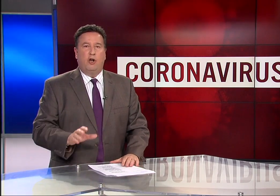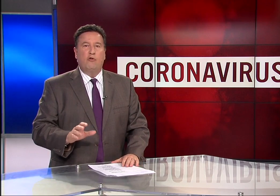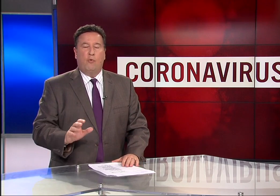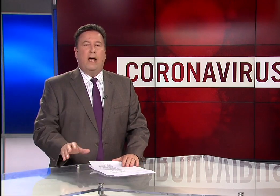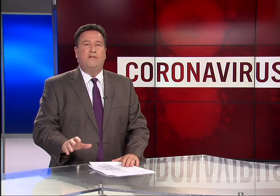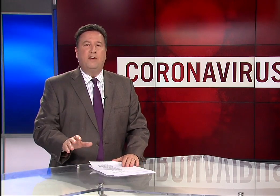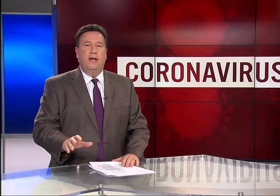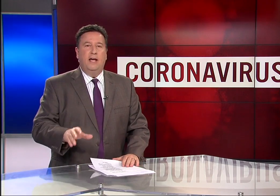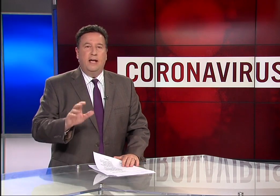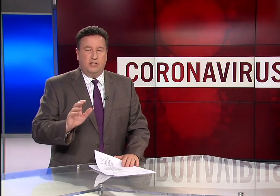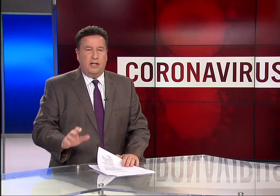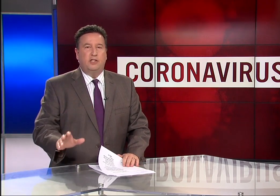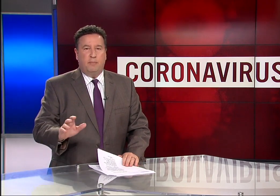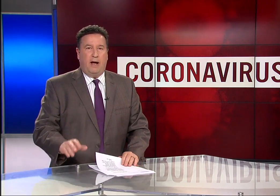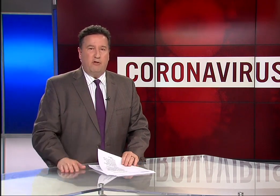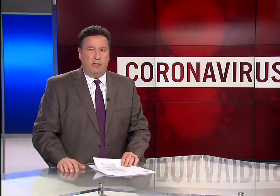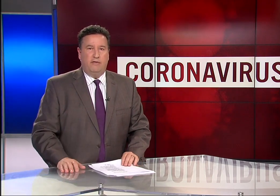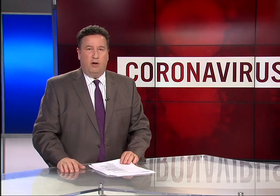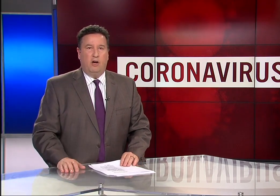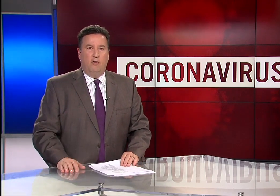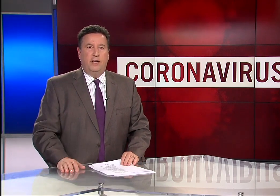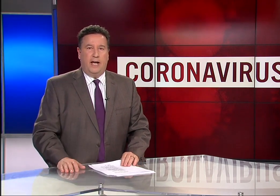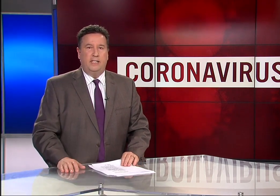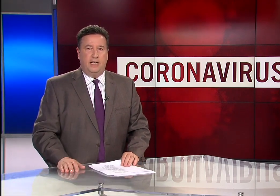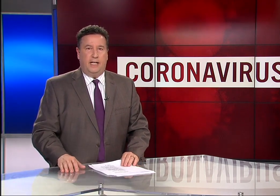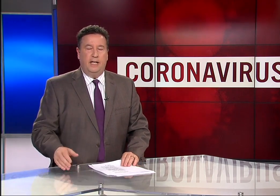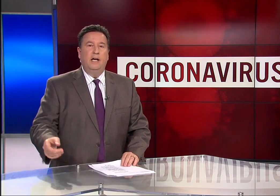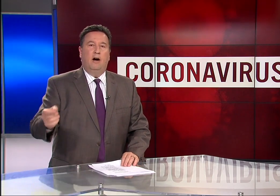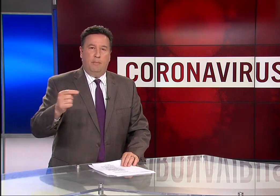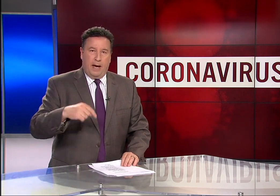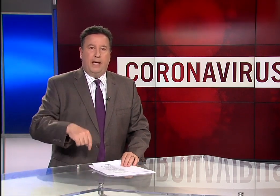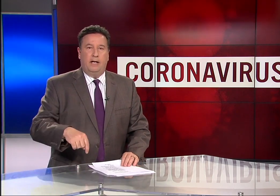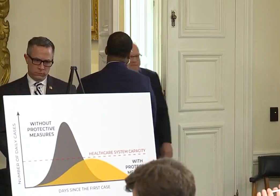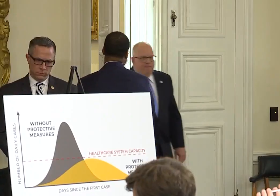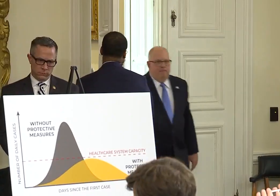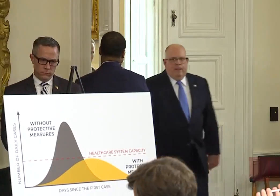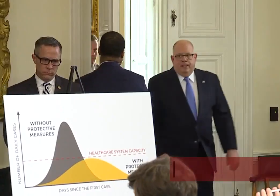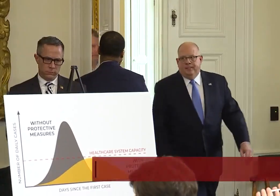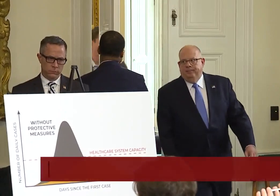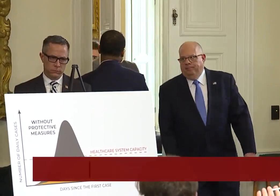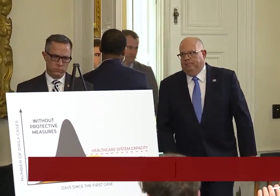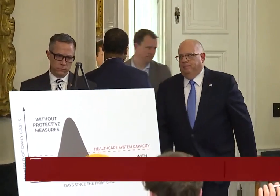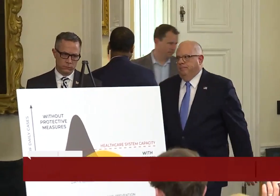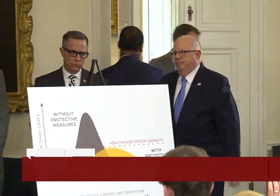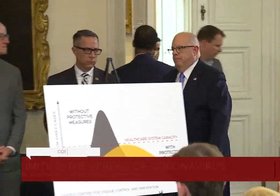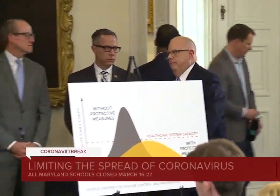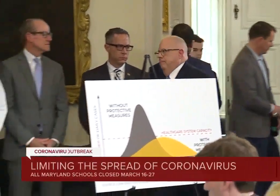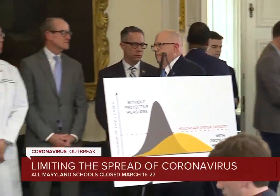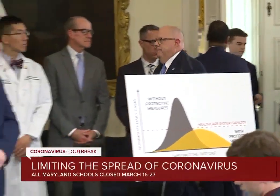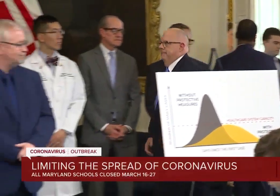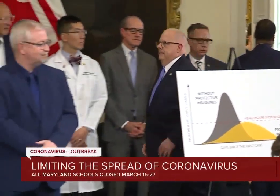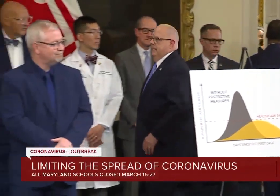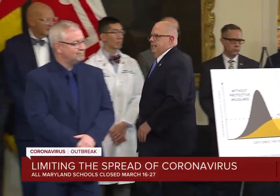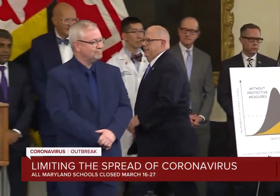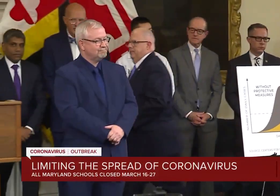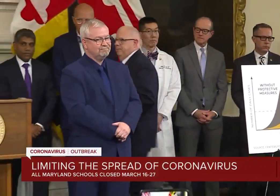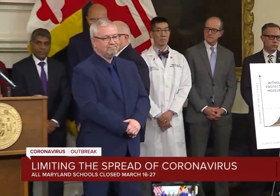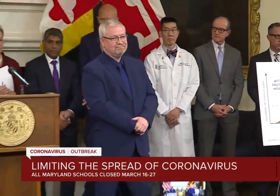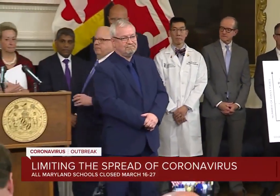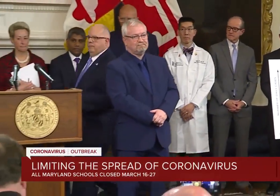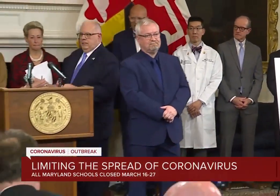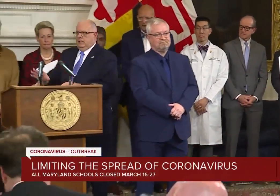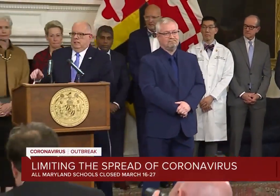Justin Trudeau's wife has tested positive for COVID-19. All right, back here stateside, 12 confirmed cases of coronavirus in